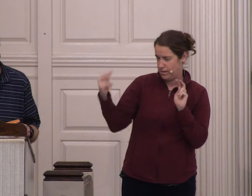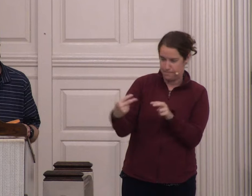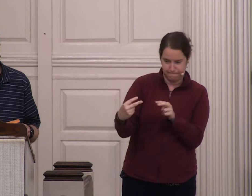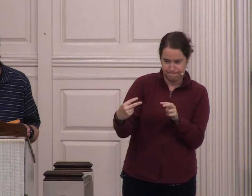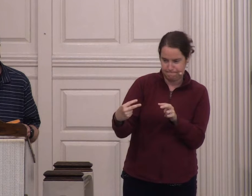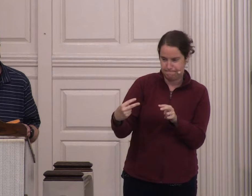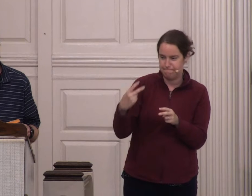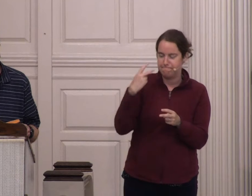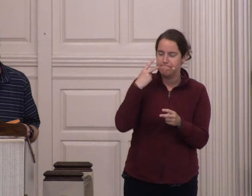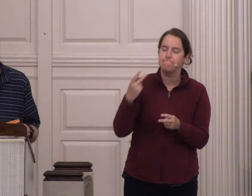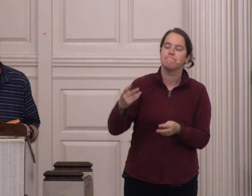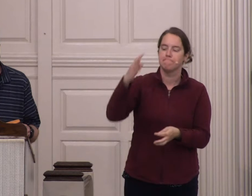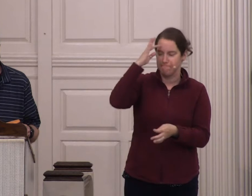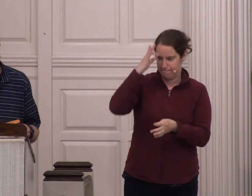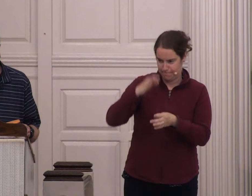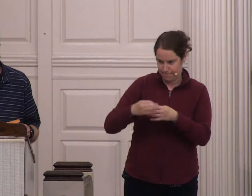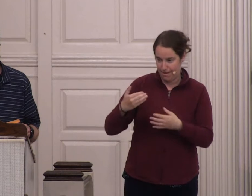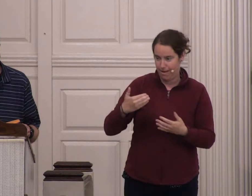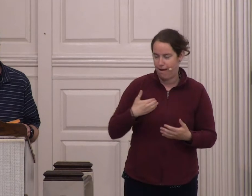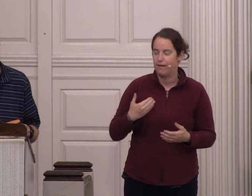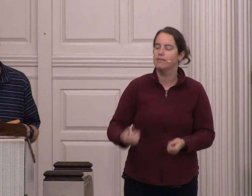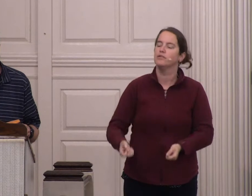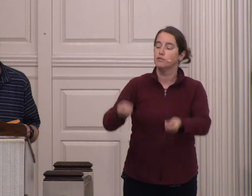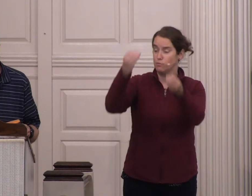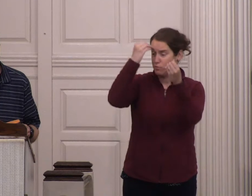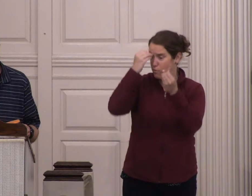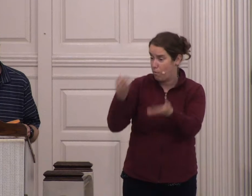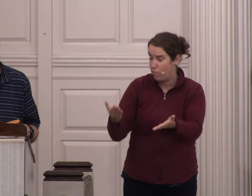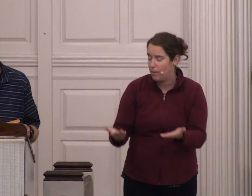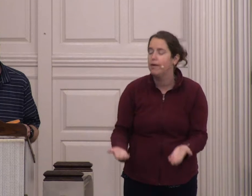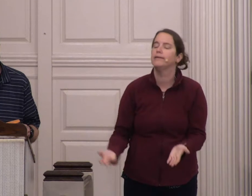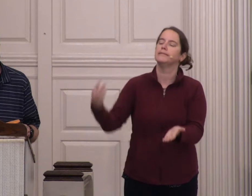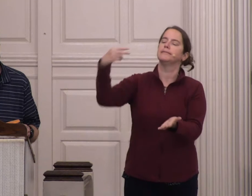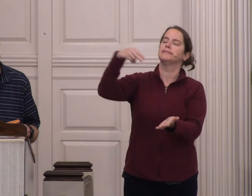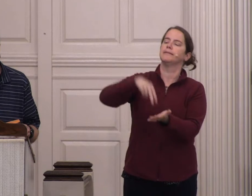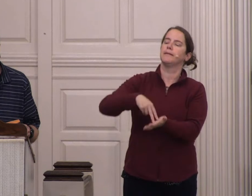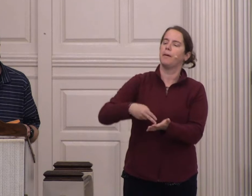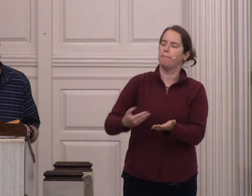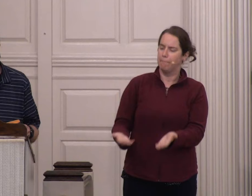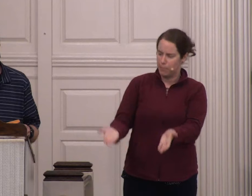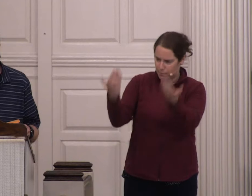in a loud voice, "Stand up straight on your feet."